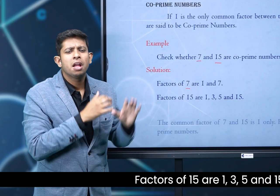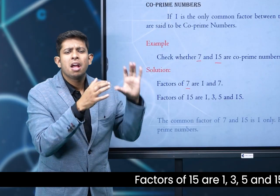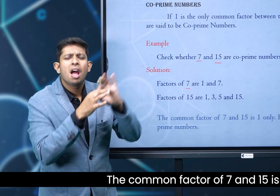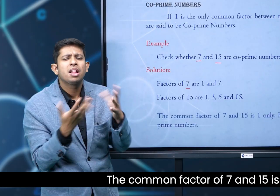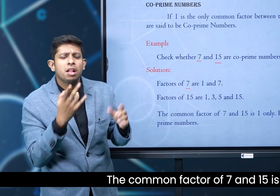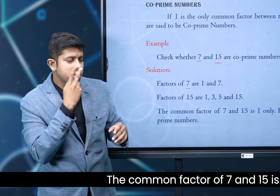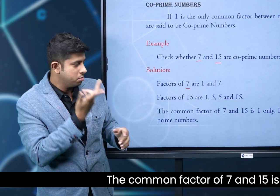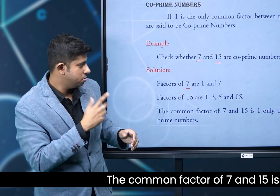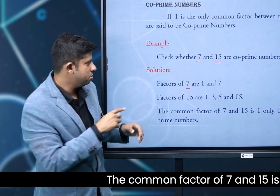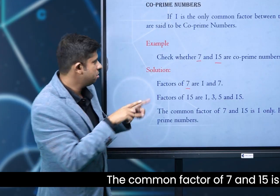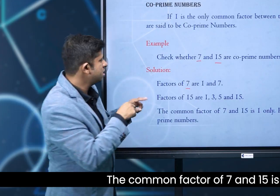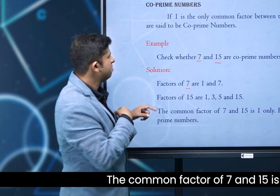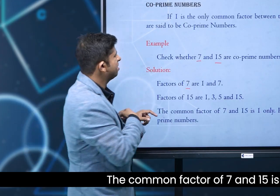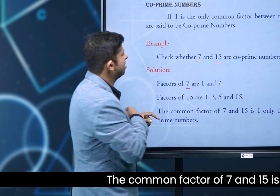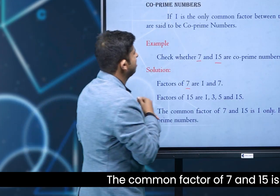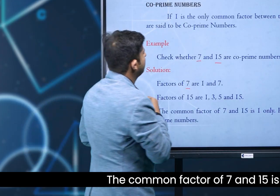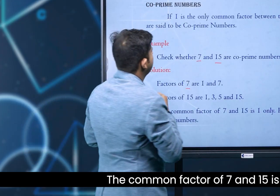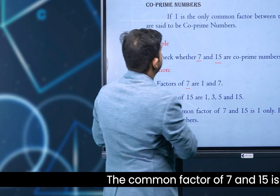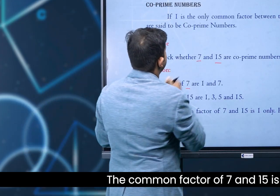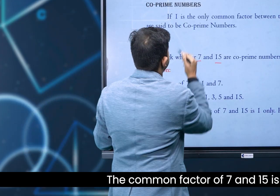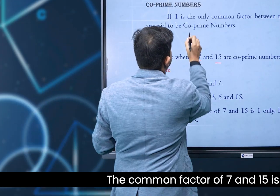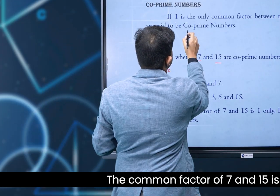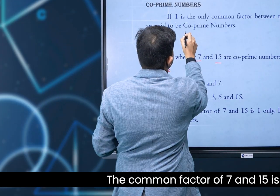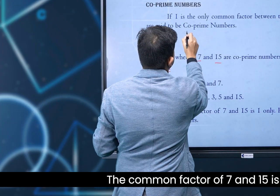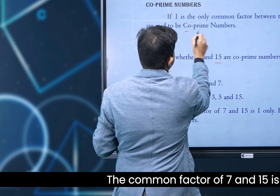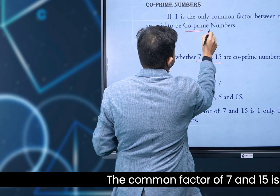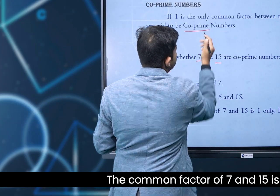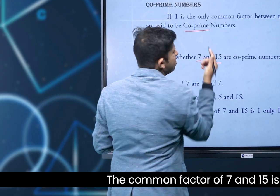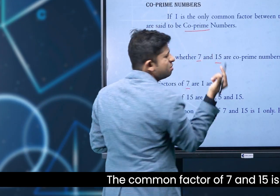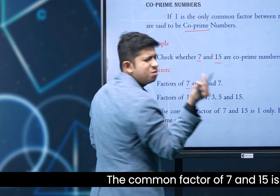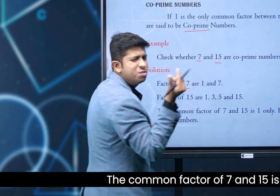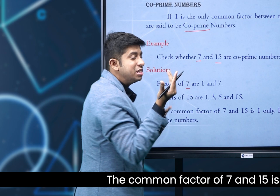The common factor of 7 and 15 is 1 only.